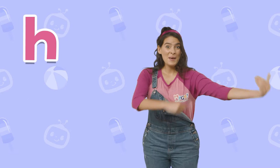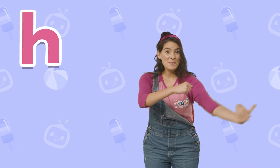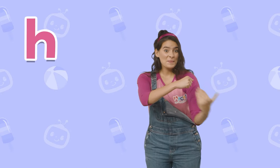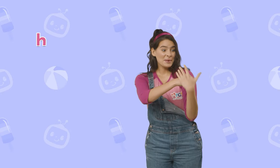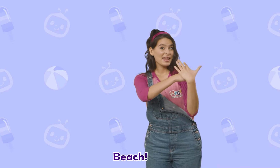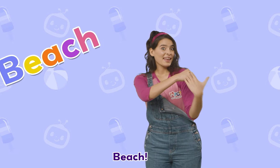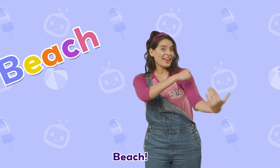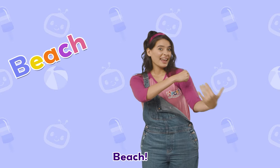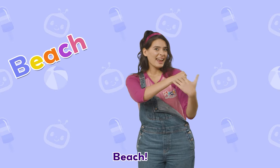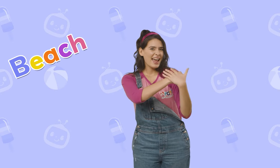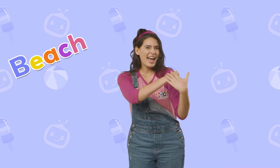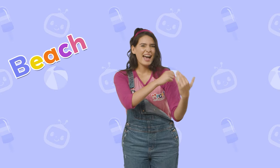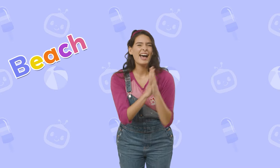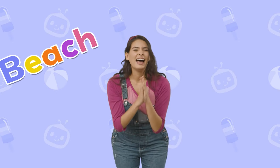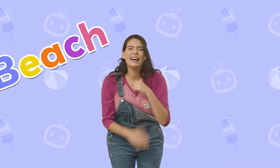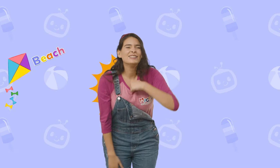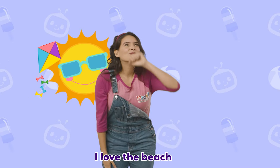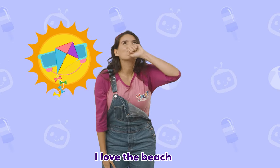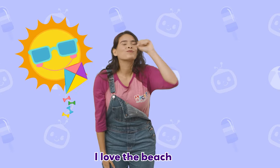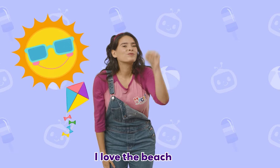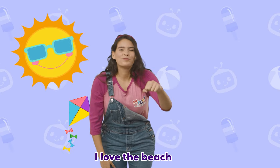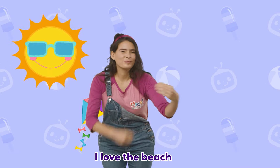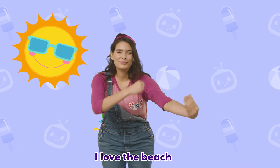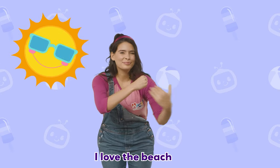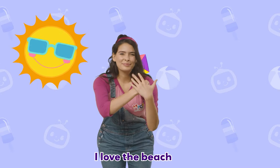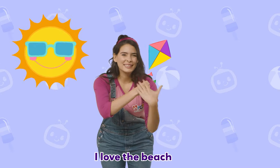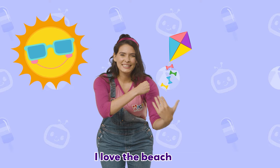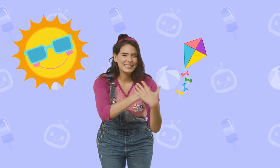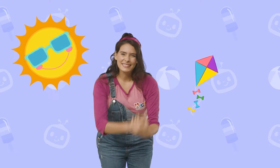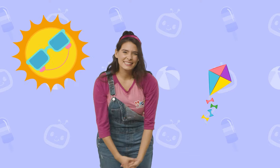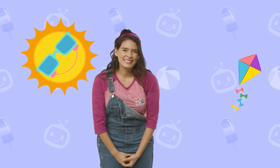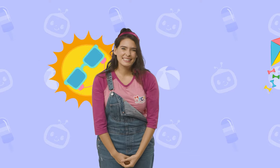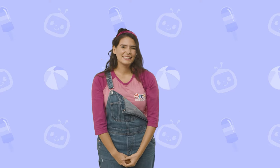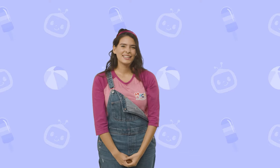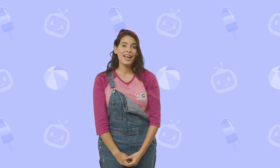B-E-A-C-H. Beach. I love the beach.